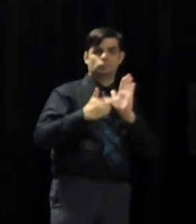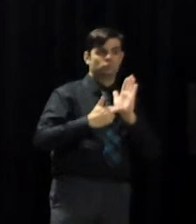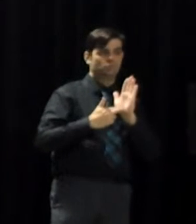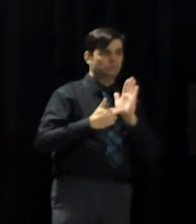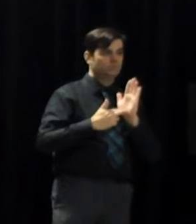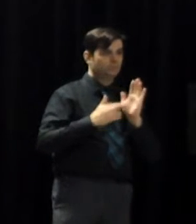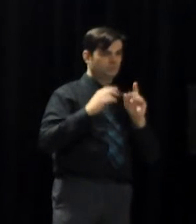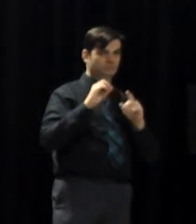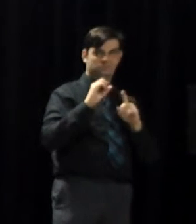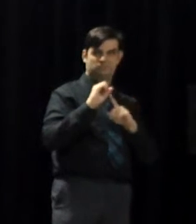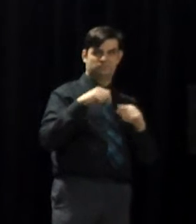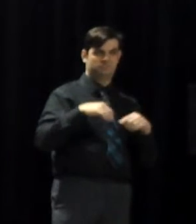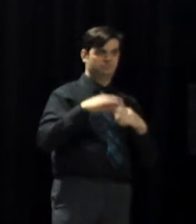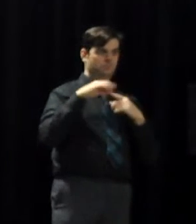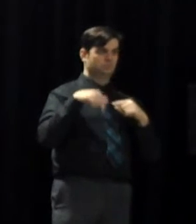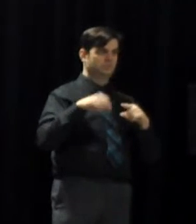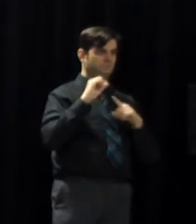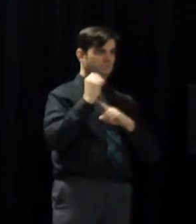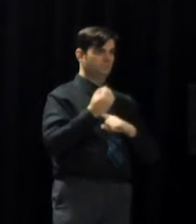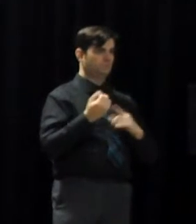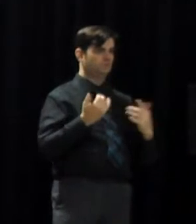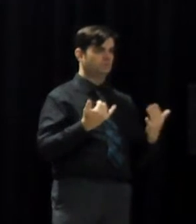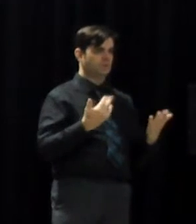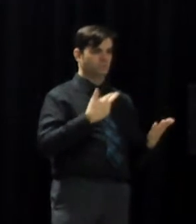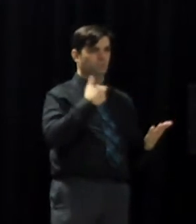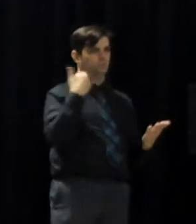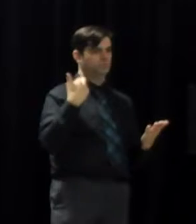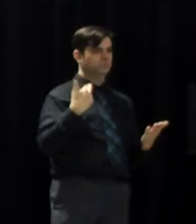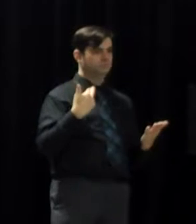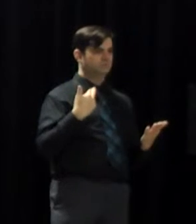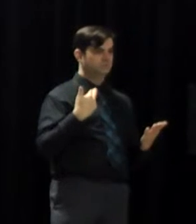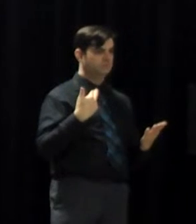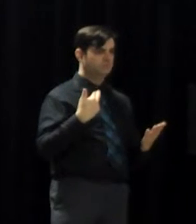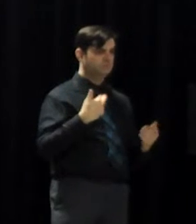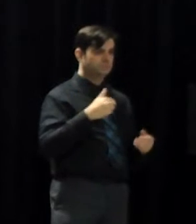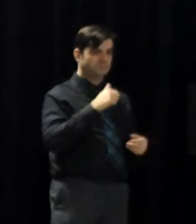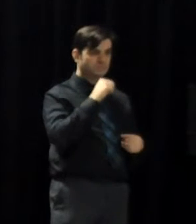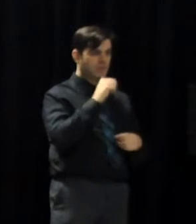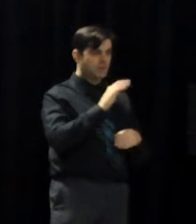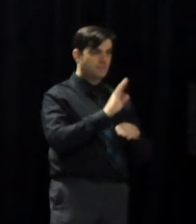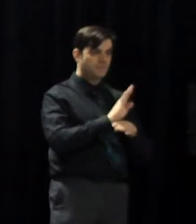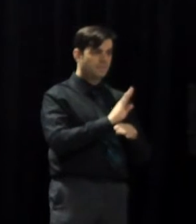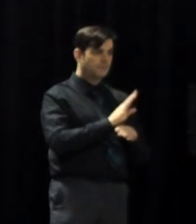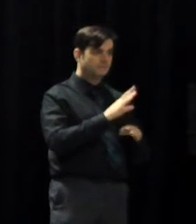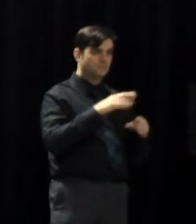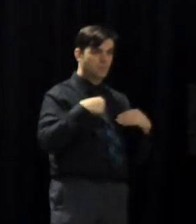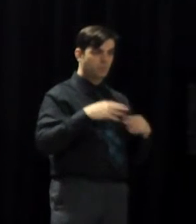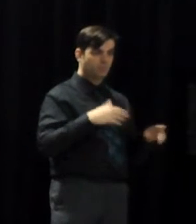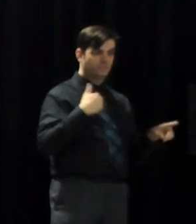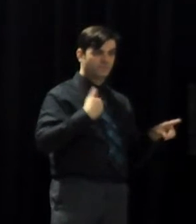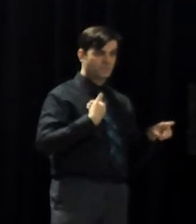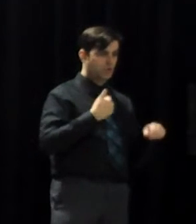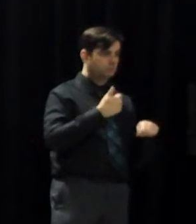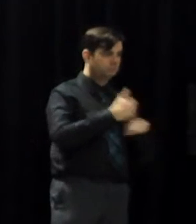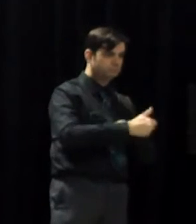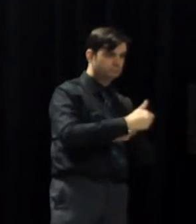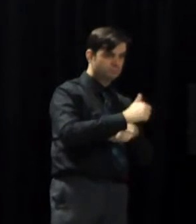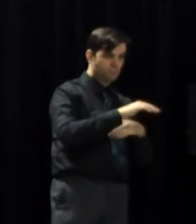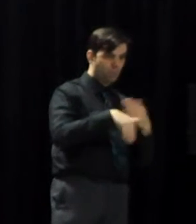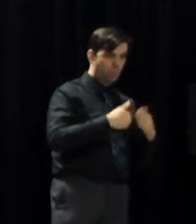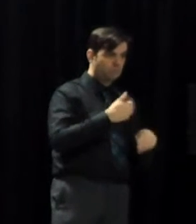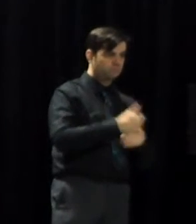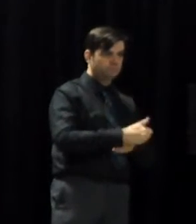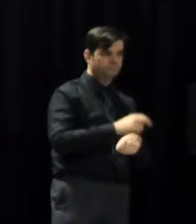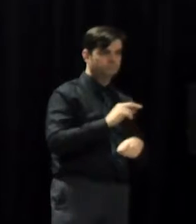right? And that's not these business owners' fault. This is the type of business, and this is the 100-year